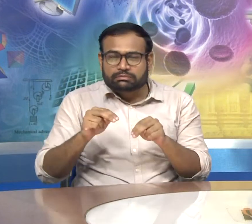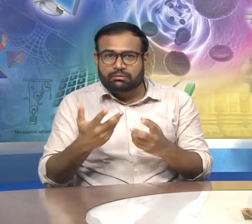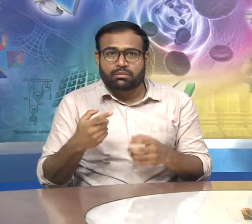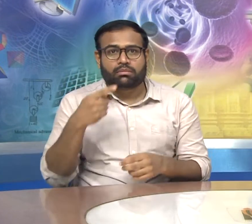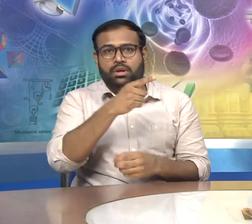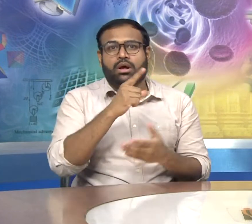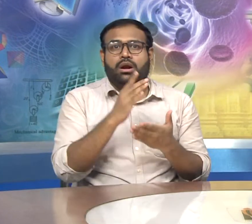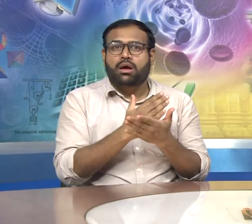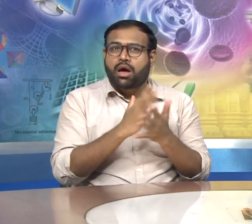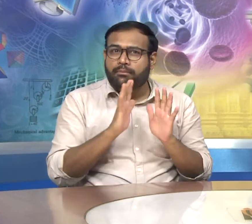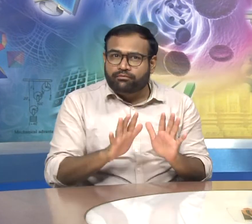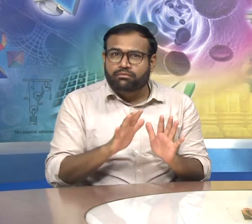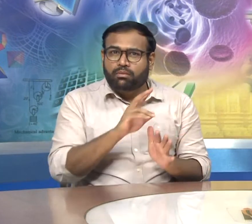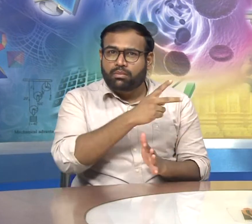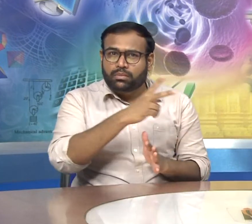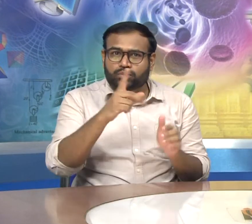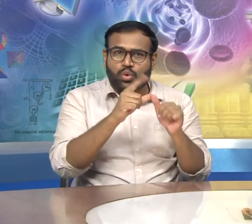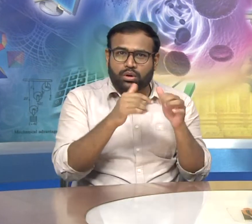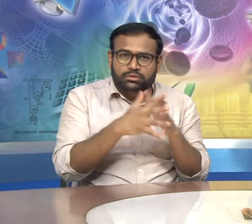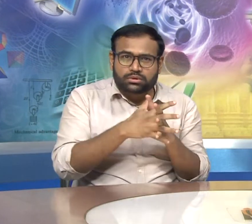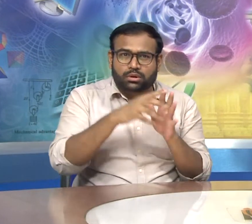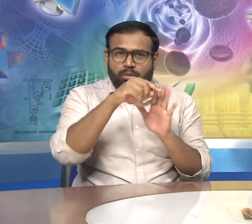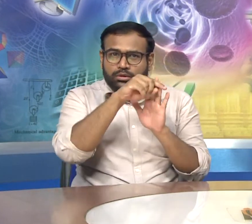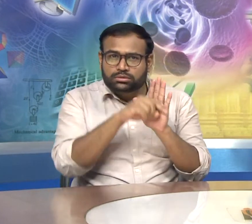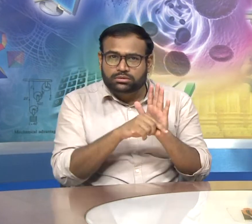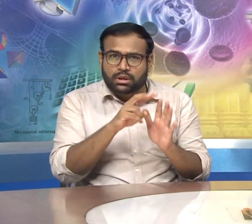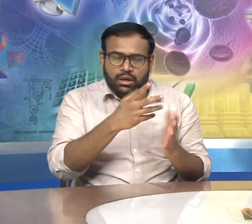frame policies, and take correct decisions.